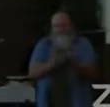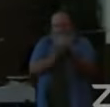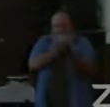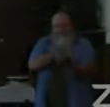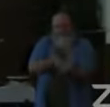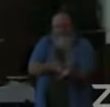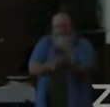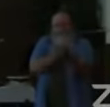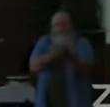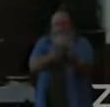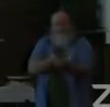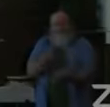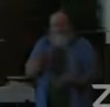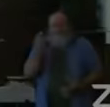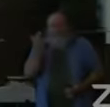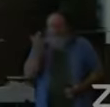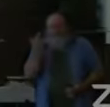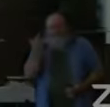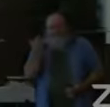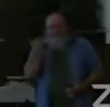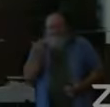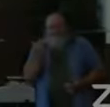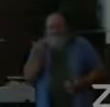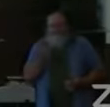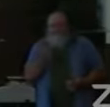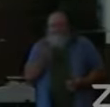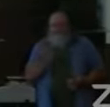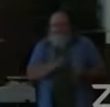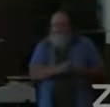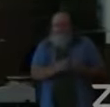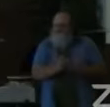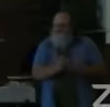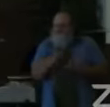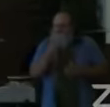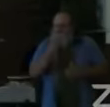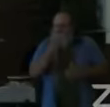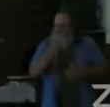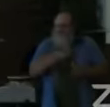up Jesus, they were afraid, and Jesus spoke to the storm, and it stopped.